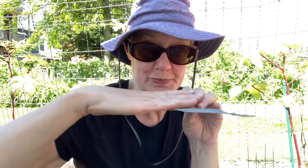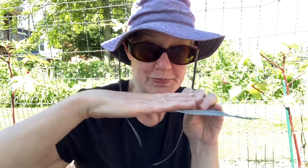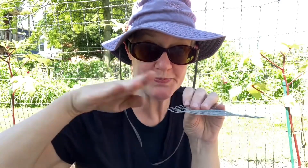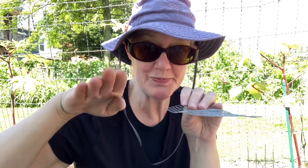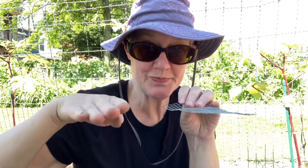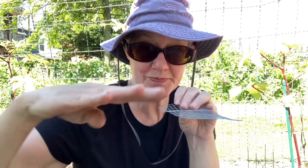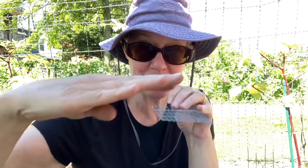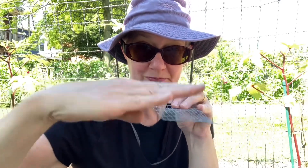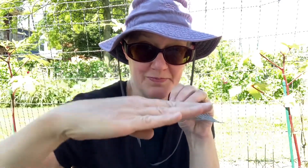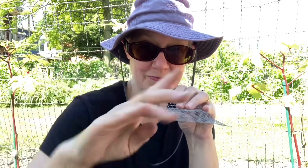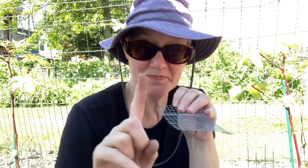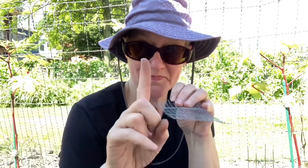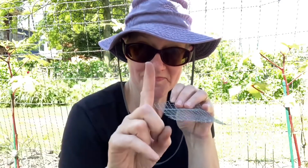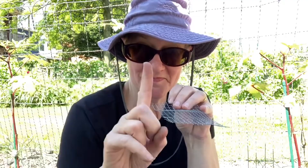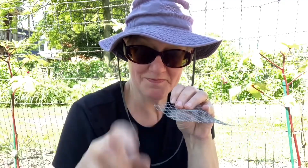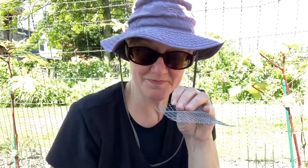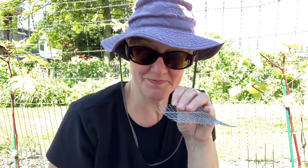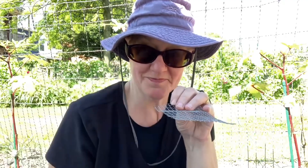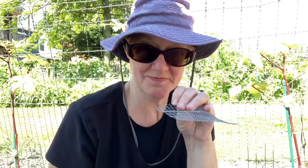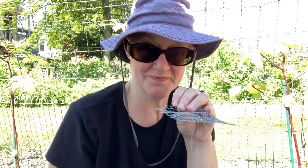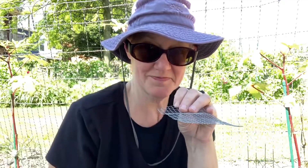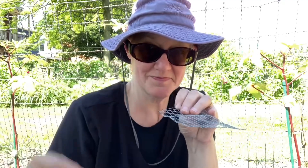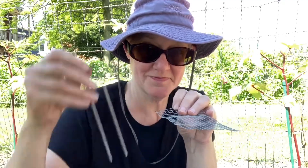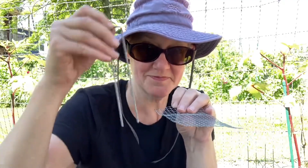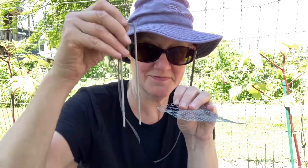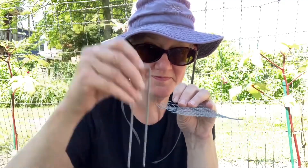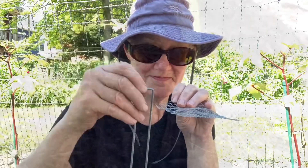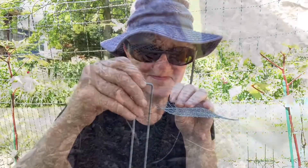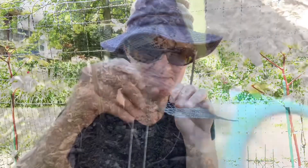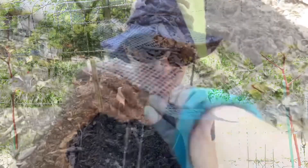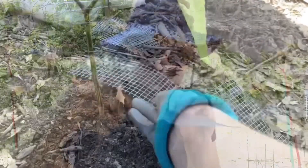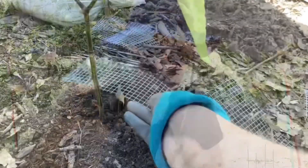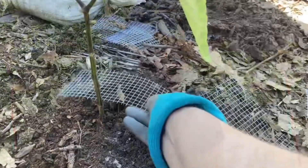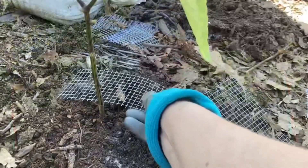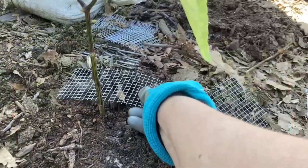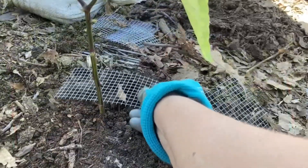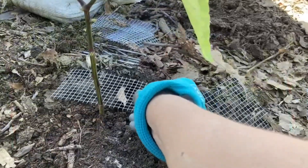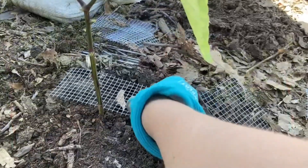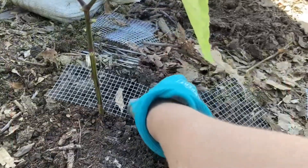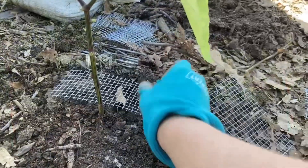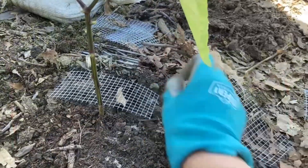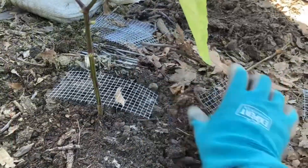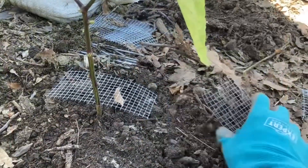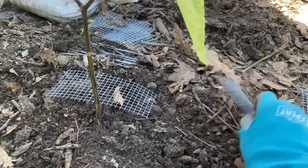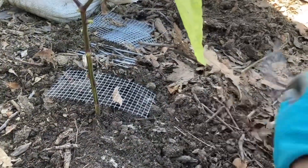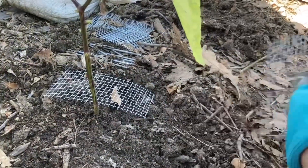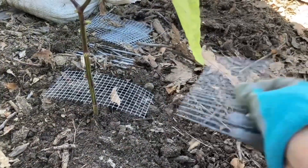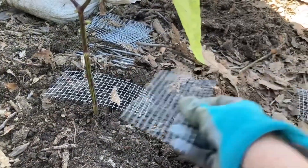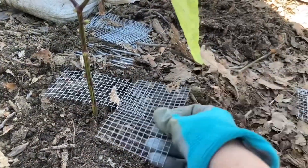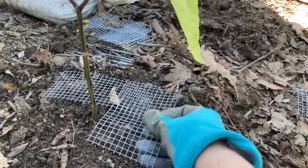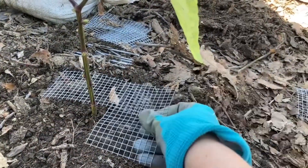4 pieces of hardware cloth around the stem, secured with a landscape pin.